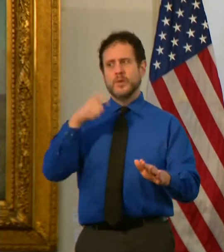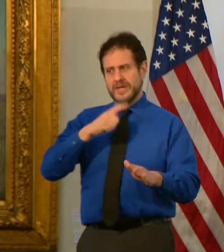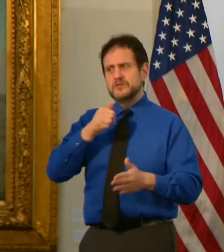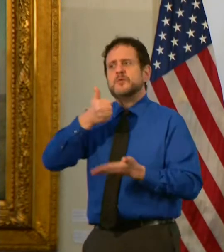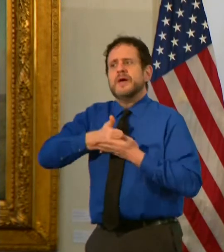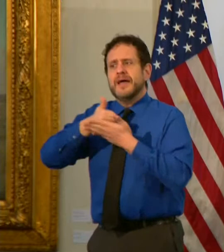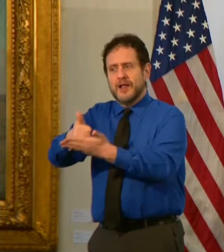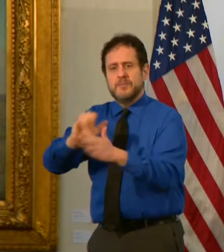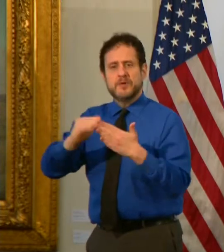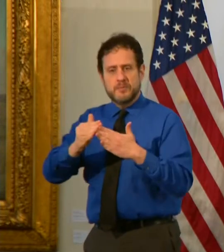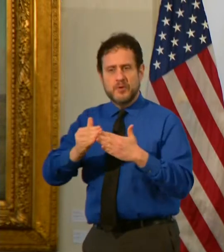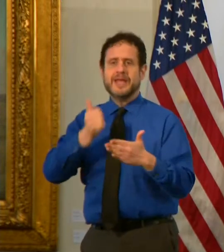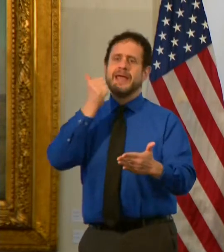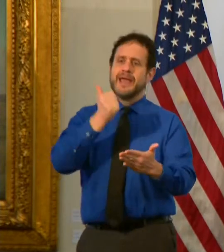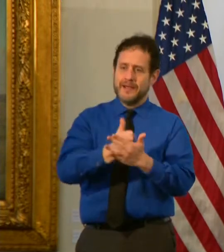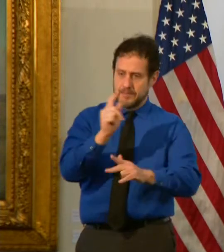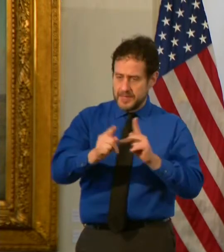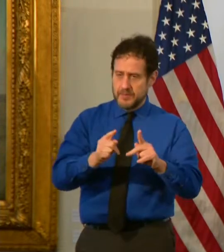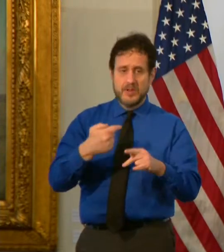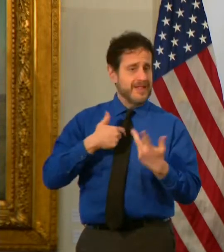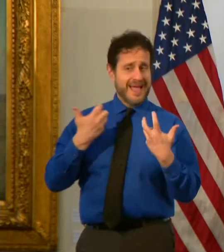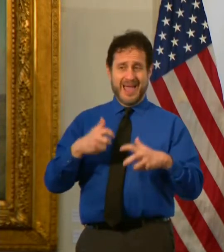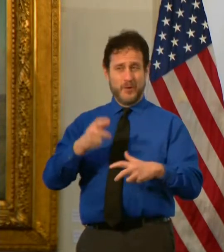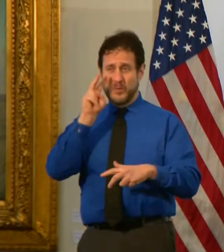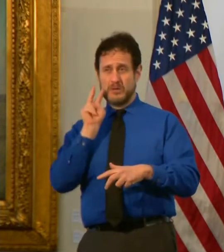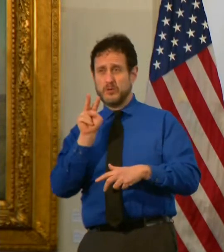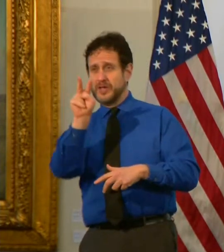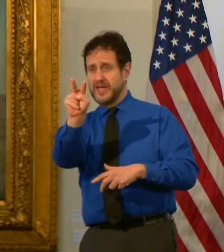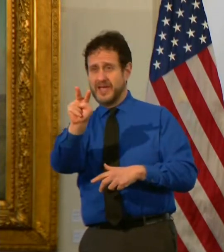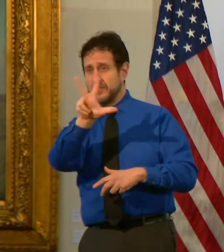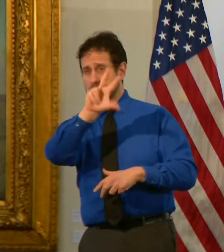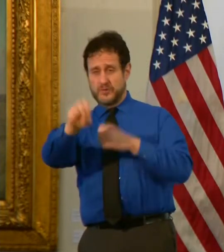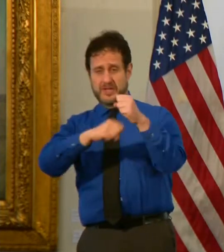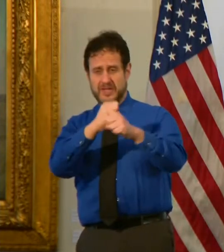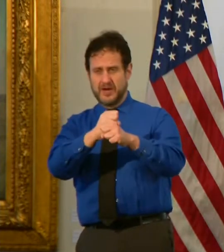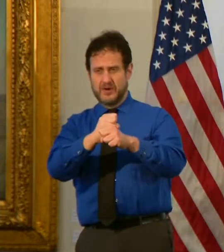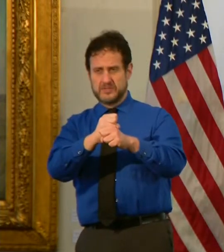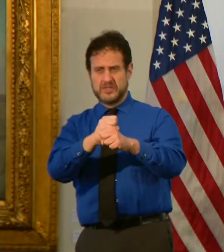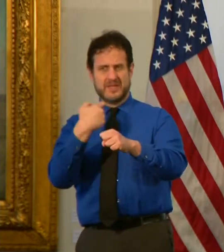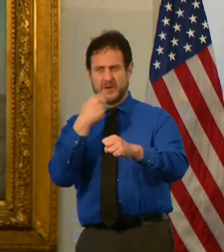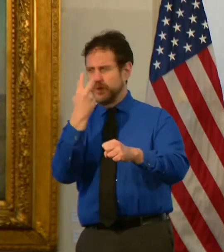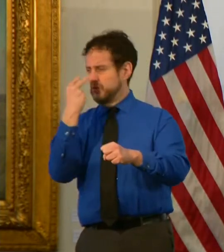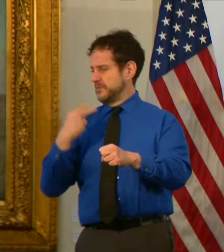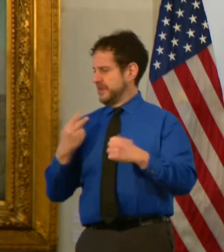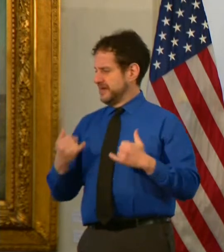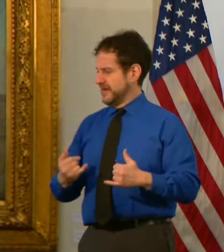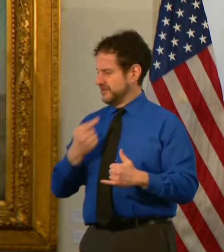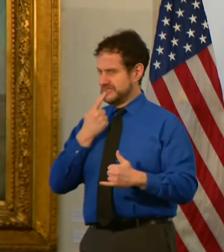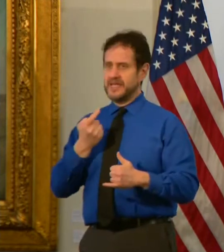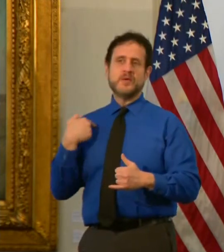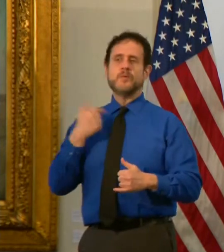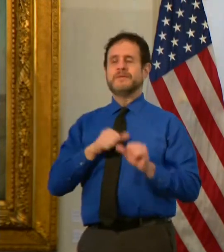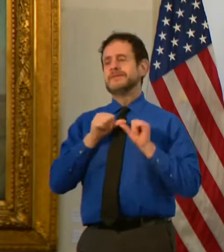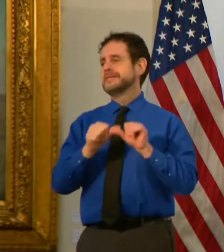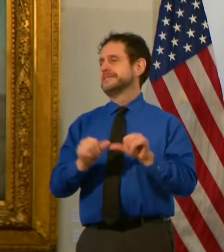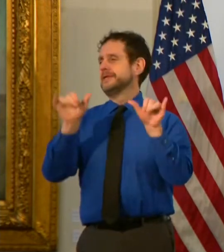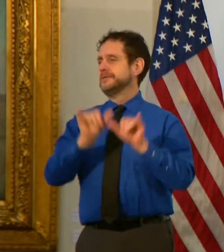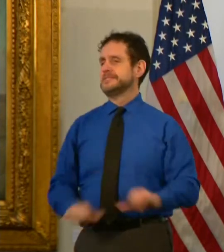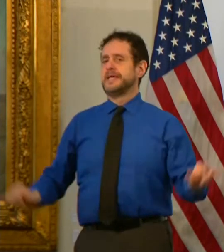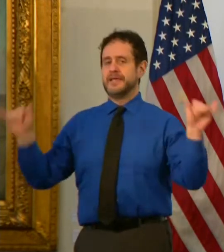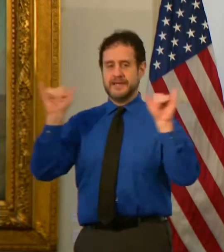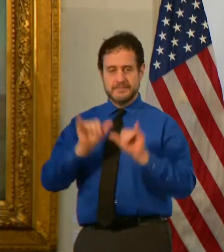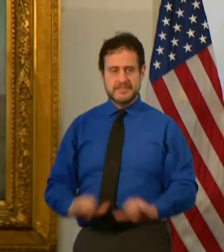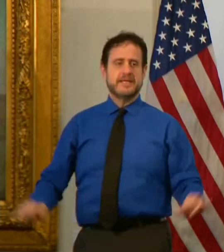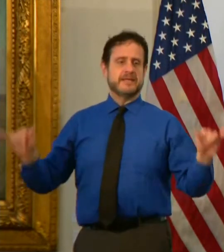Because I don't want to see 30 years from now, when we look back at this period in our history, that we've repeated the same things that we've